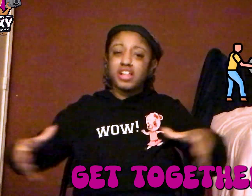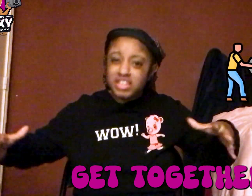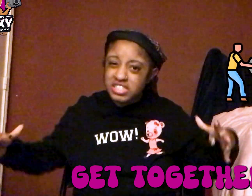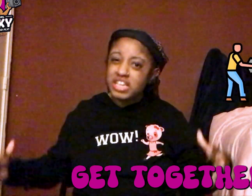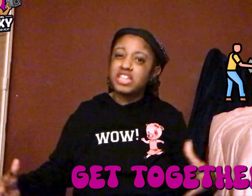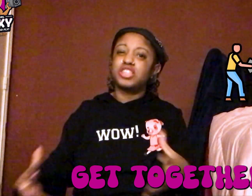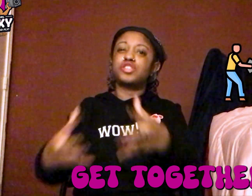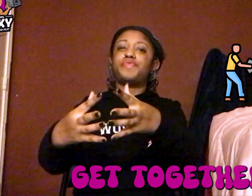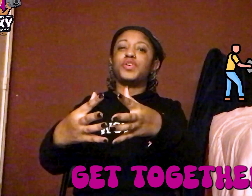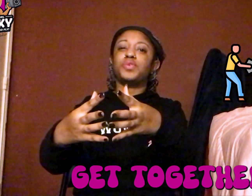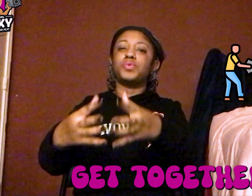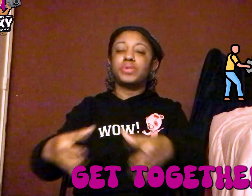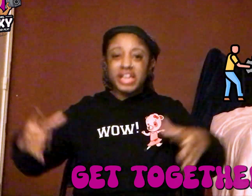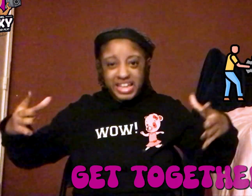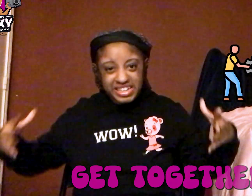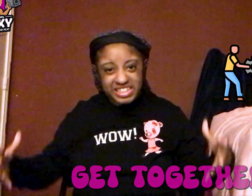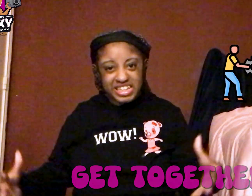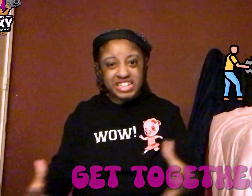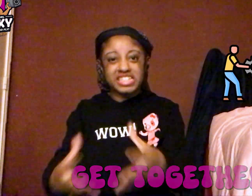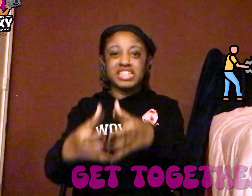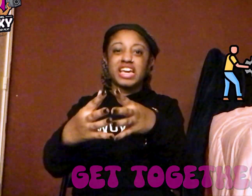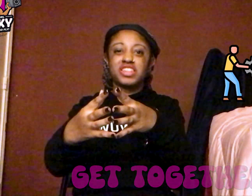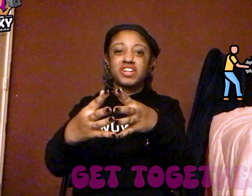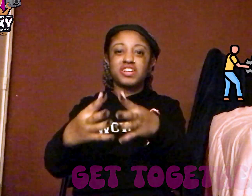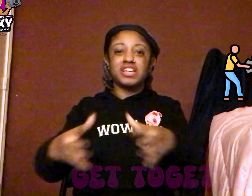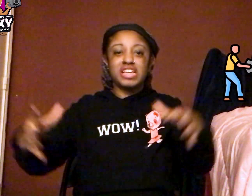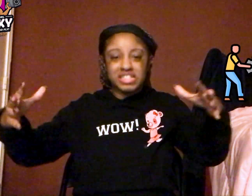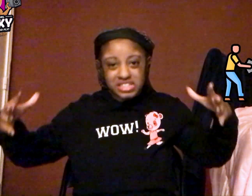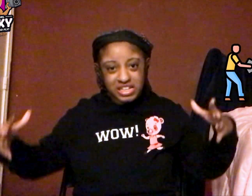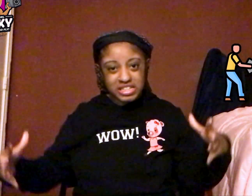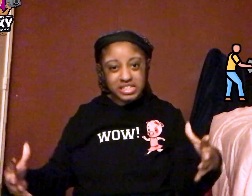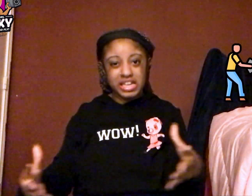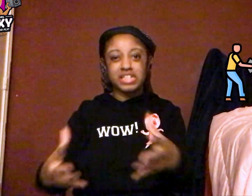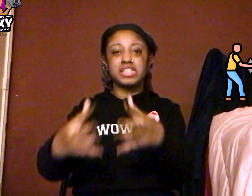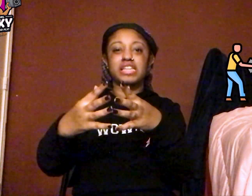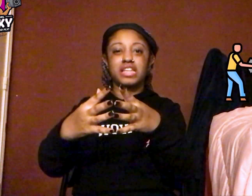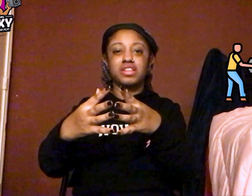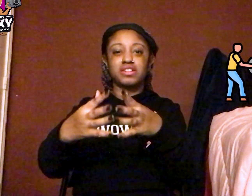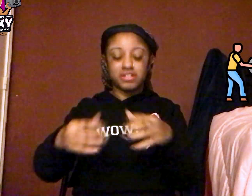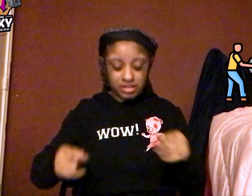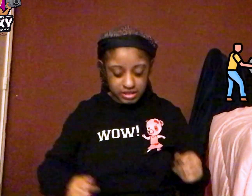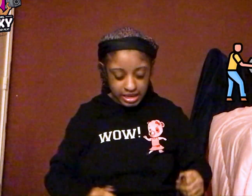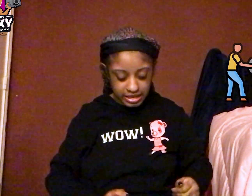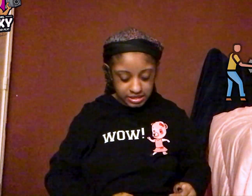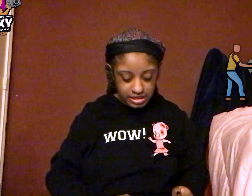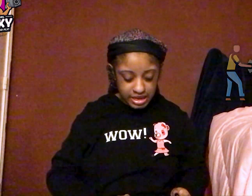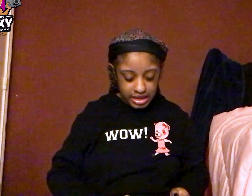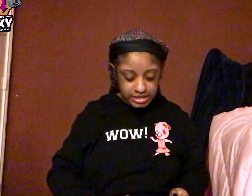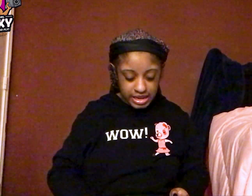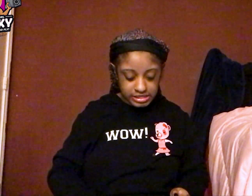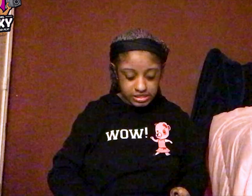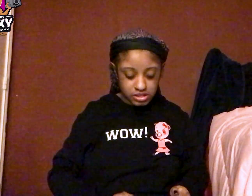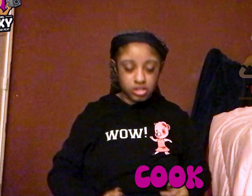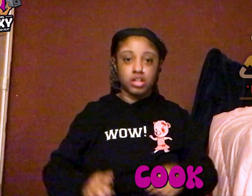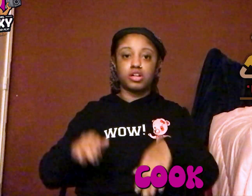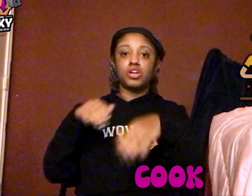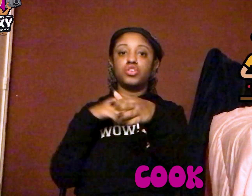Let's eat this food. Get together. It's a get together. Okay. Next is cook. So you